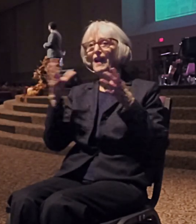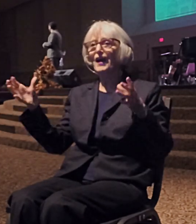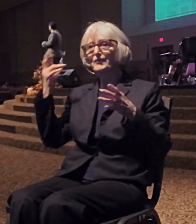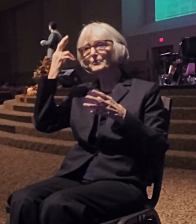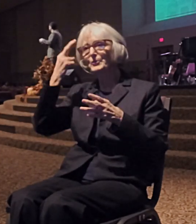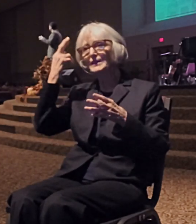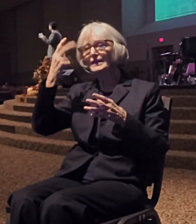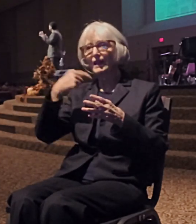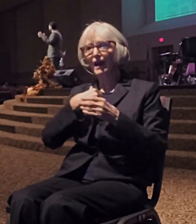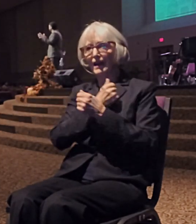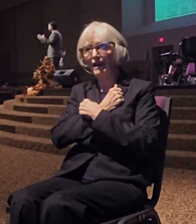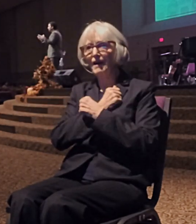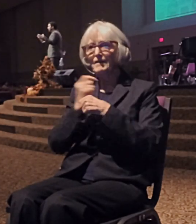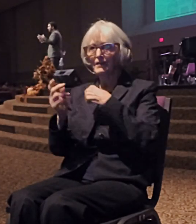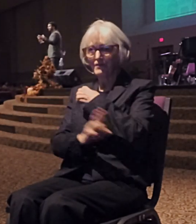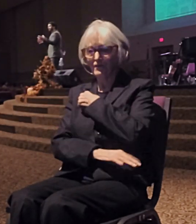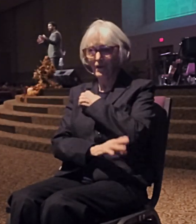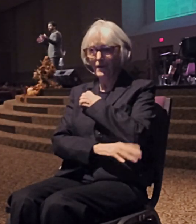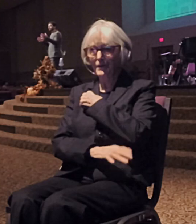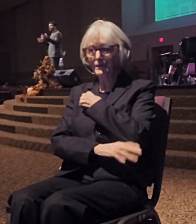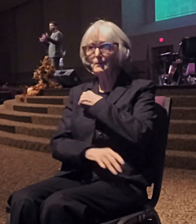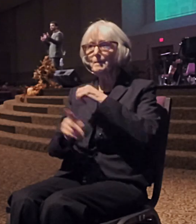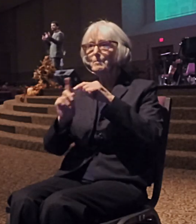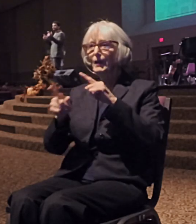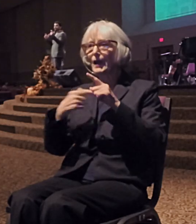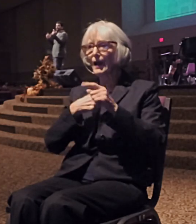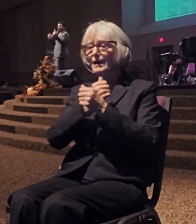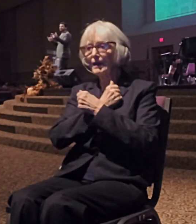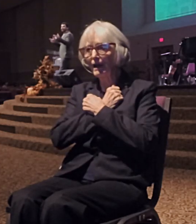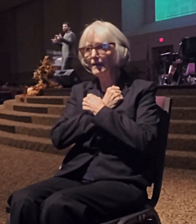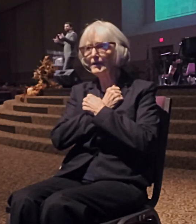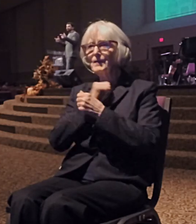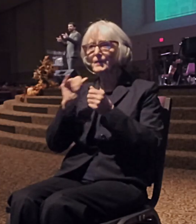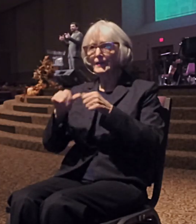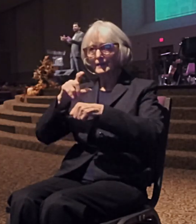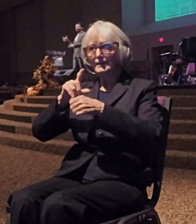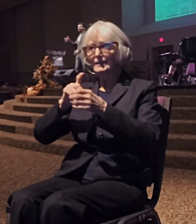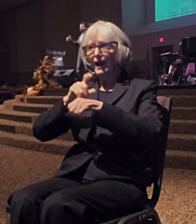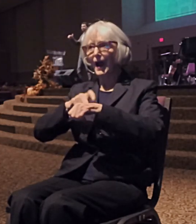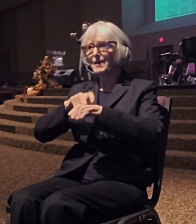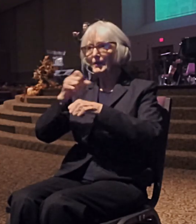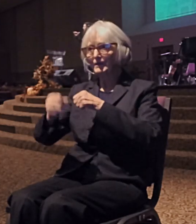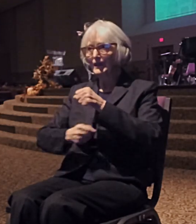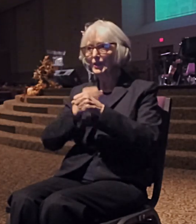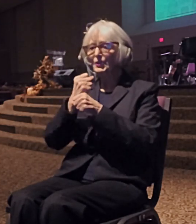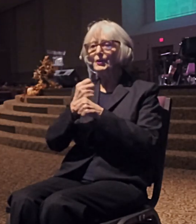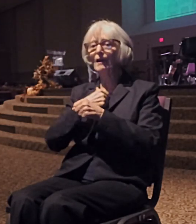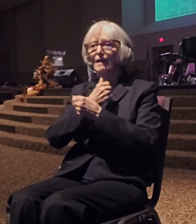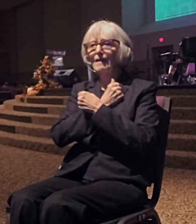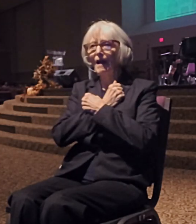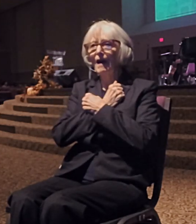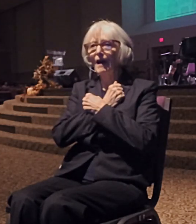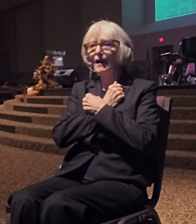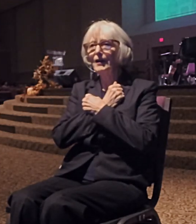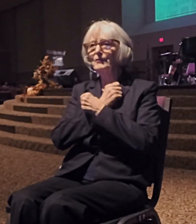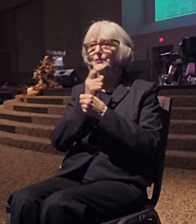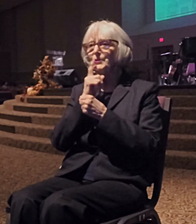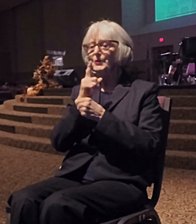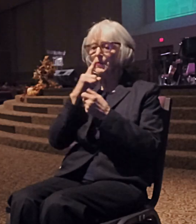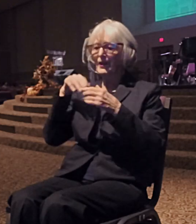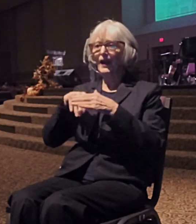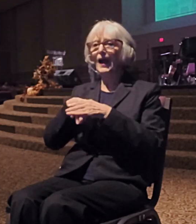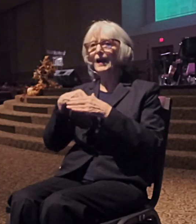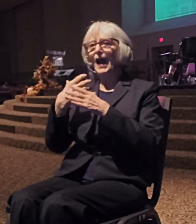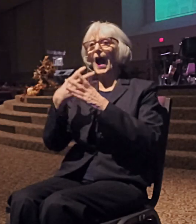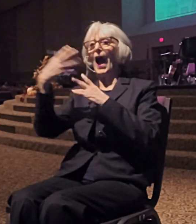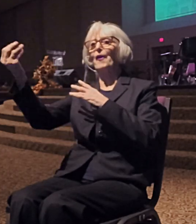that, but I love this time of year. I love to go out in the morning like this morning, and you